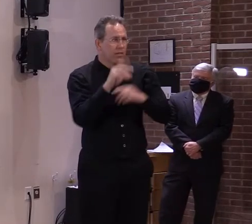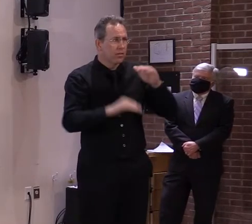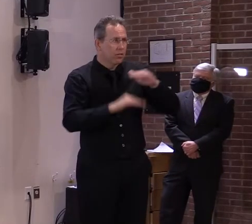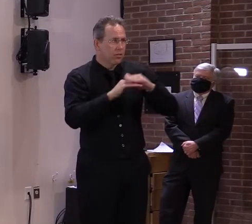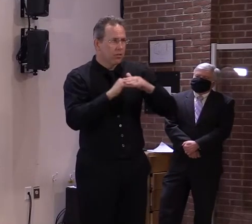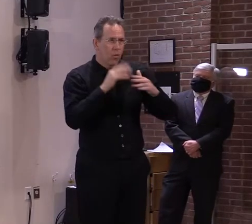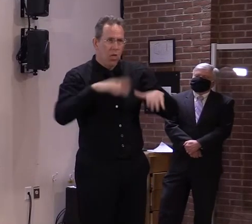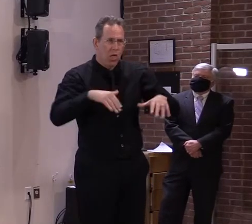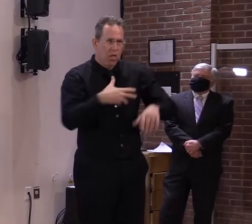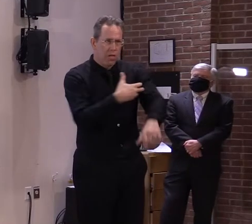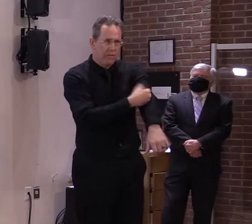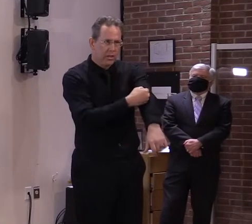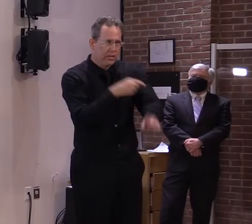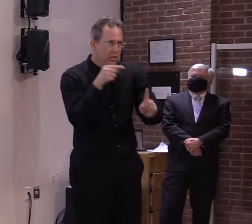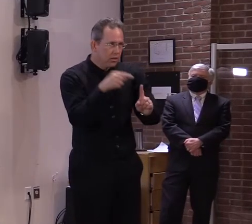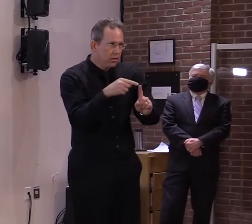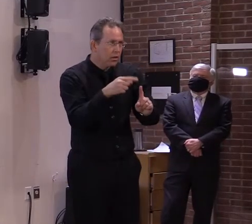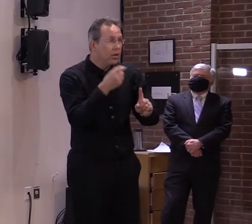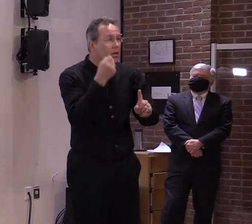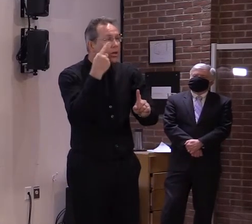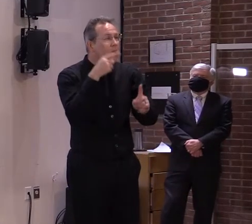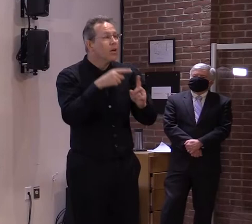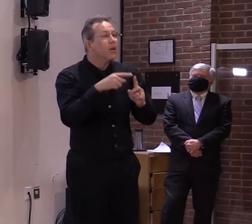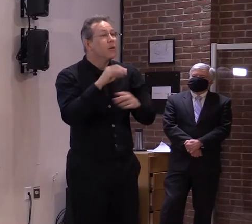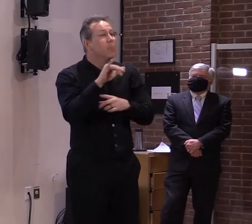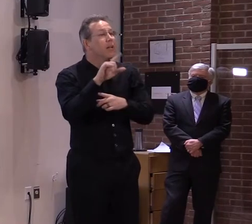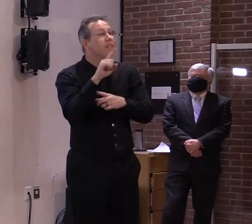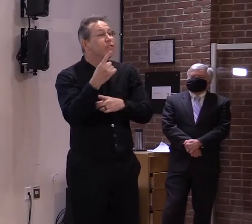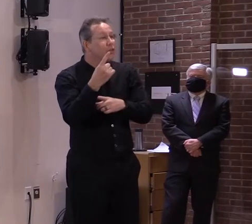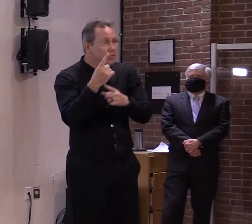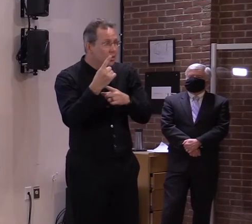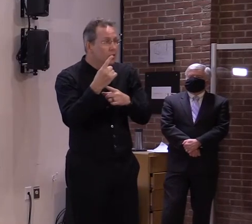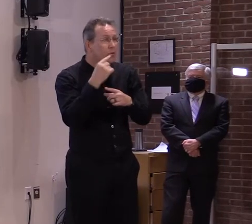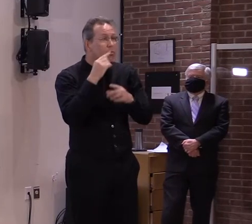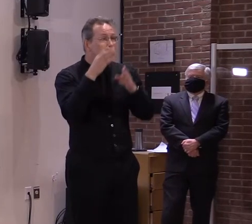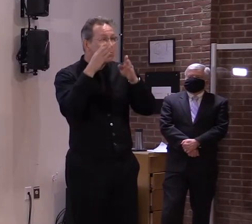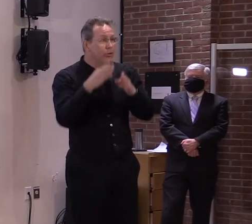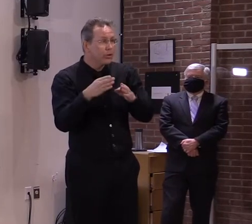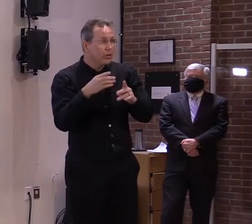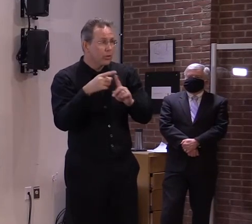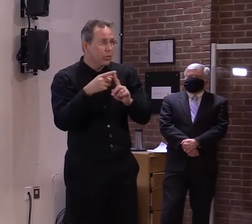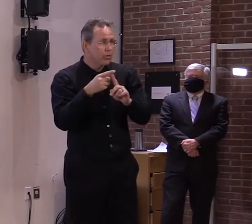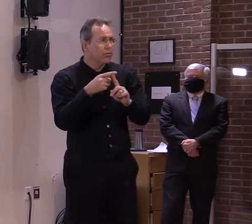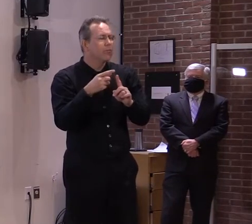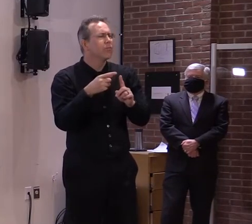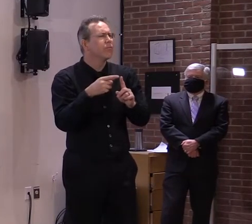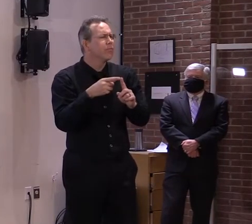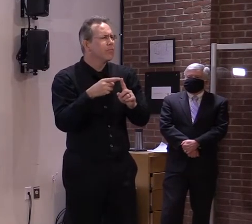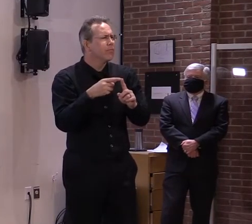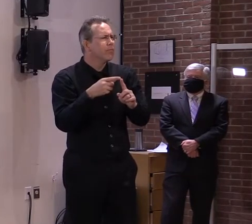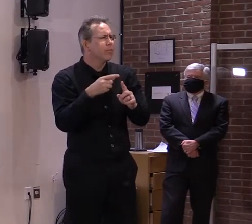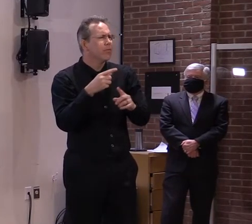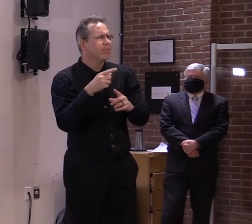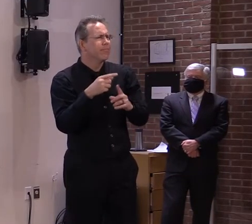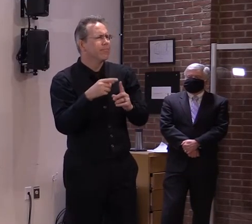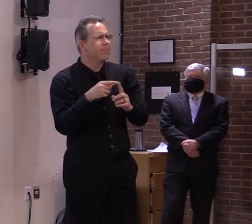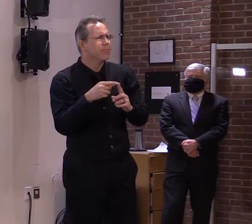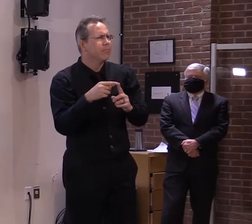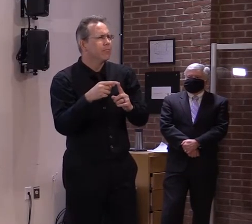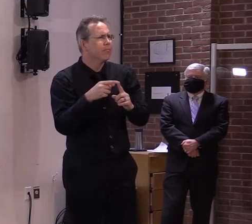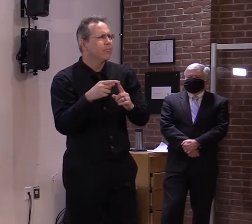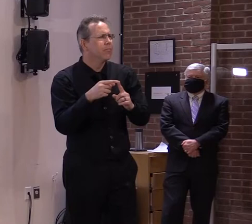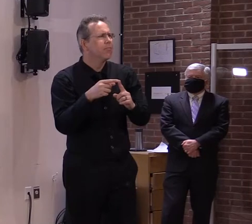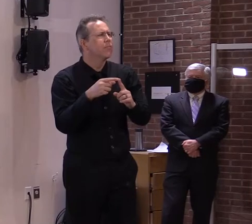on May 1st, you'll notice that it's one person per 100 square feet. That is more than 6 feet per person.